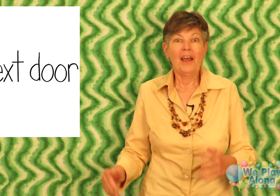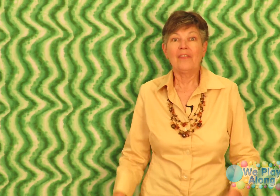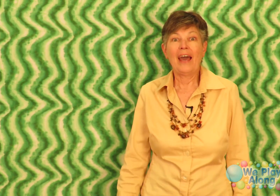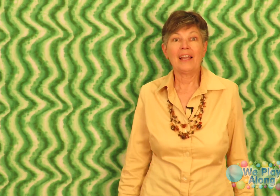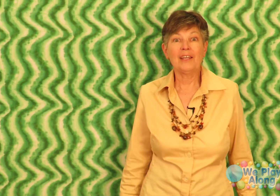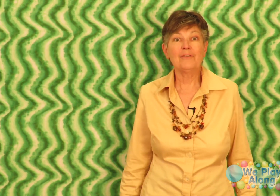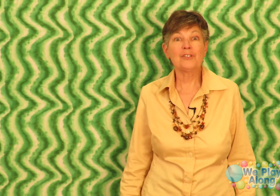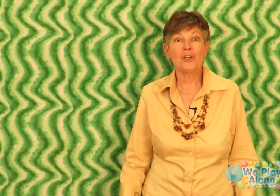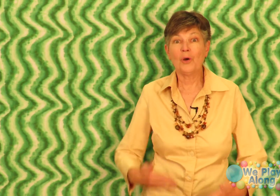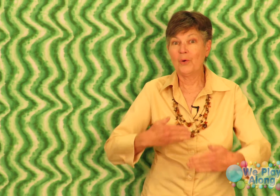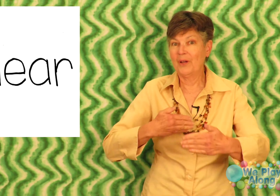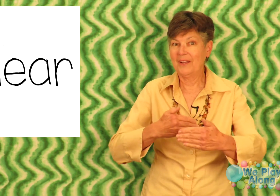that lives so.